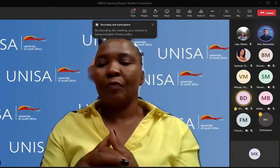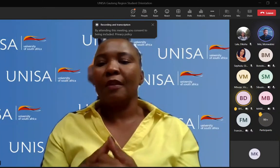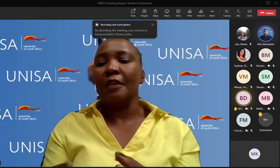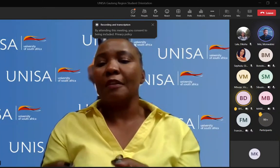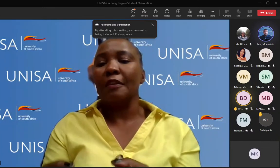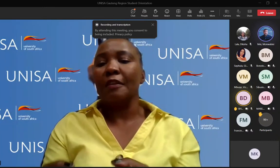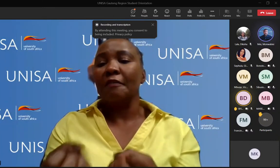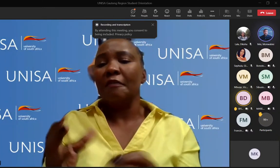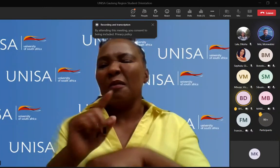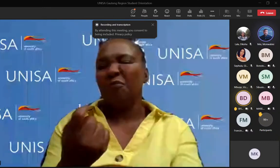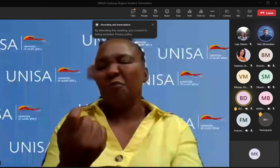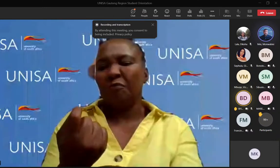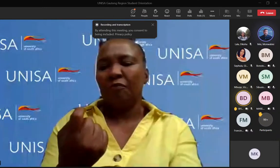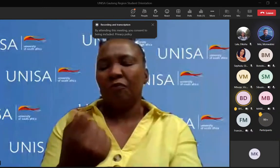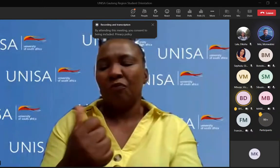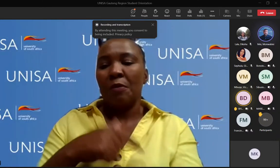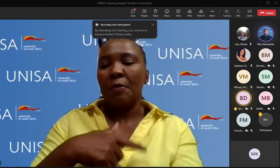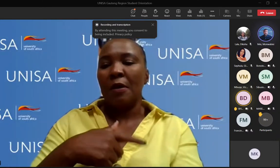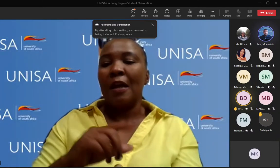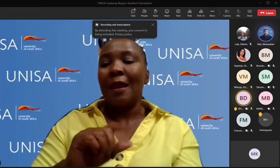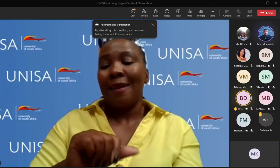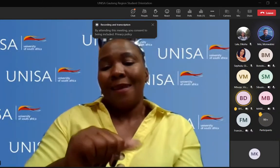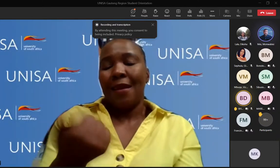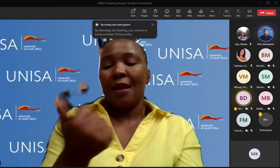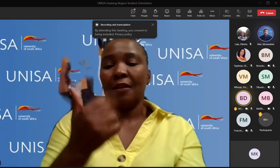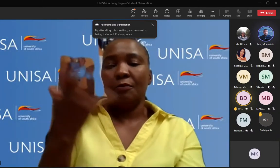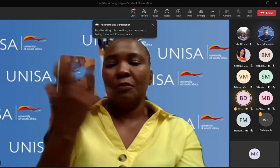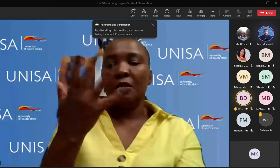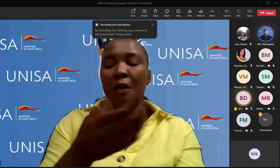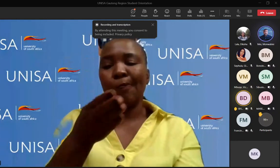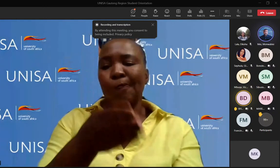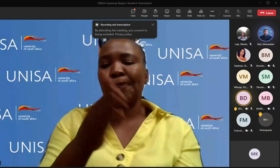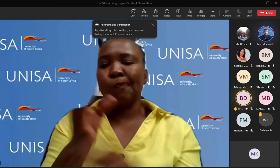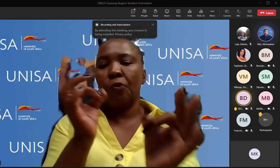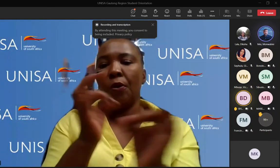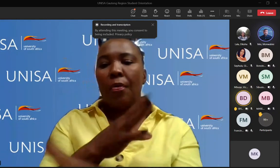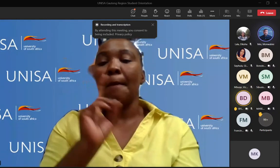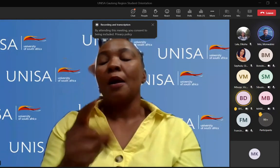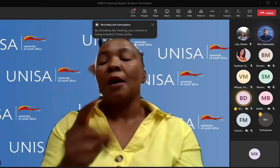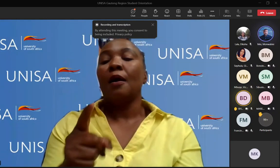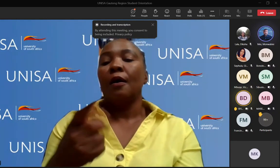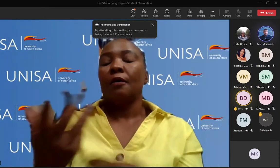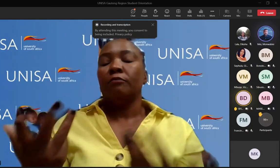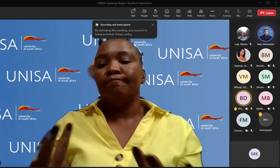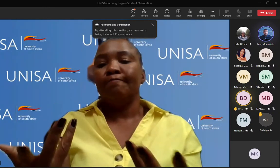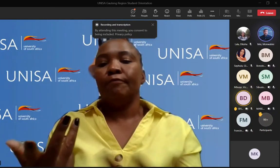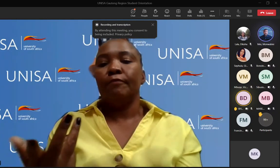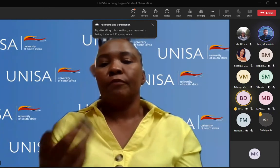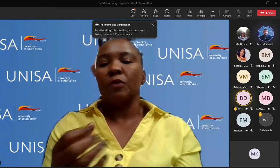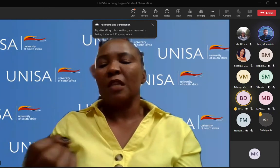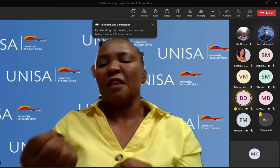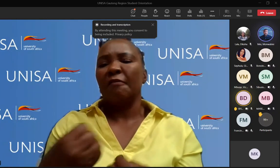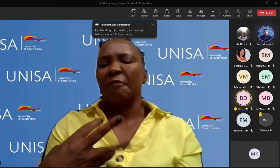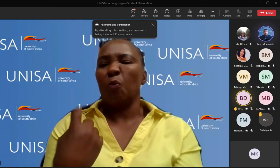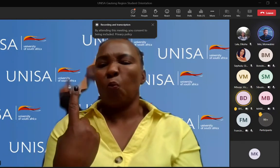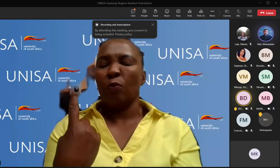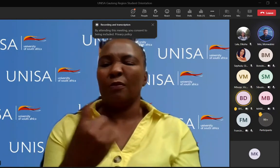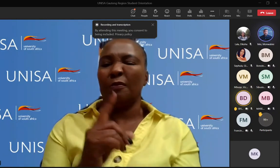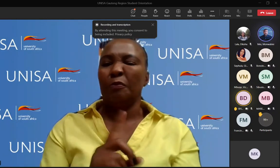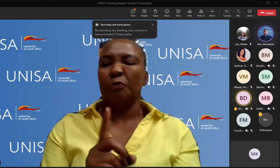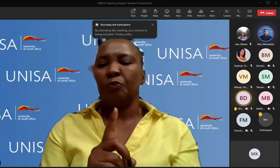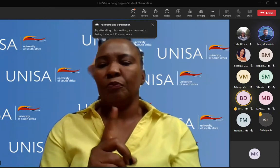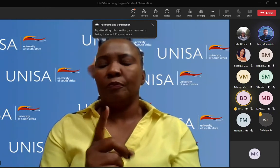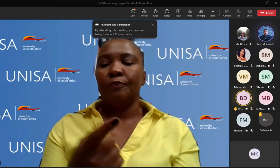because my next speaker is actually not available as yet but um just give me a moment